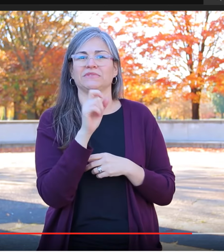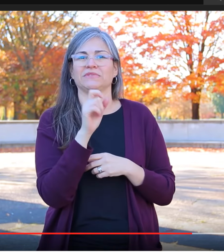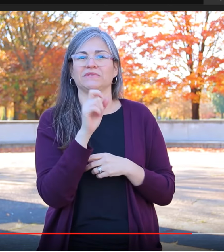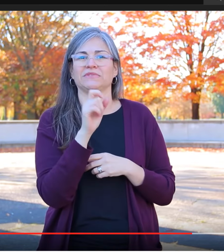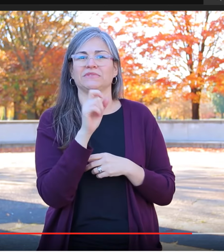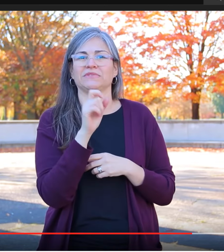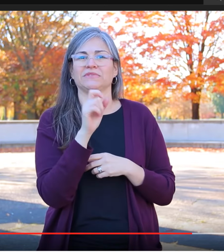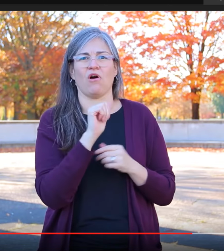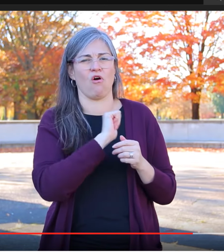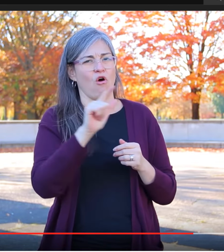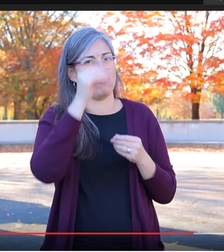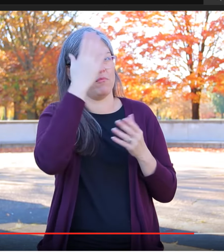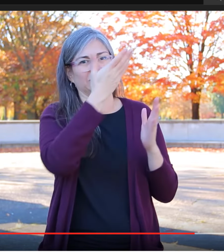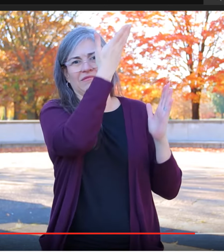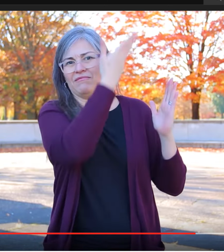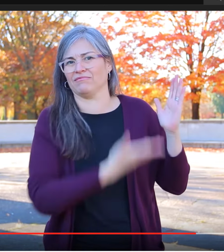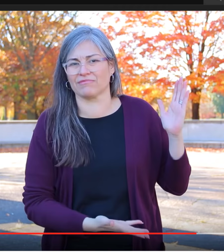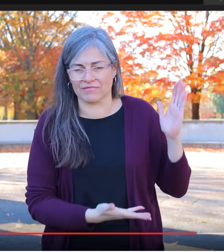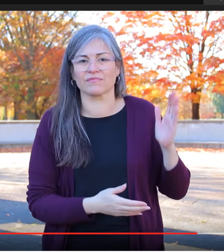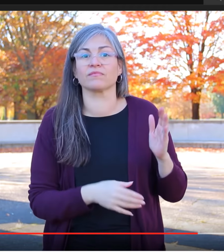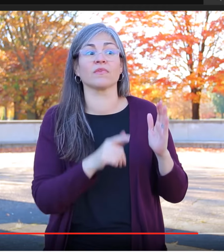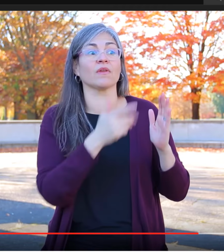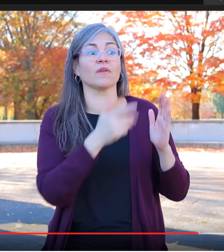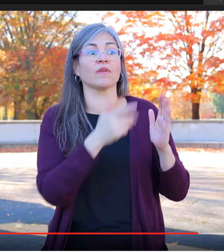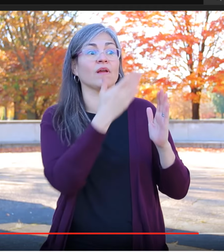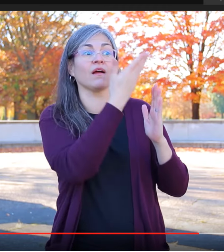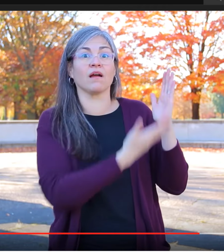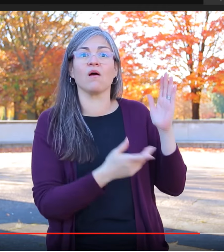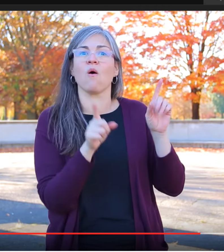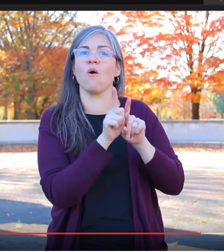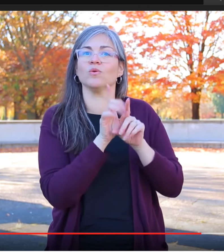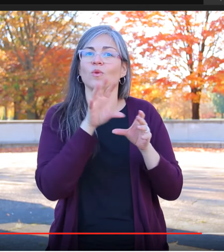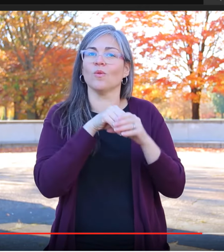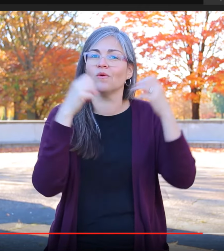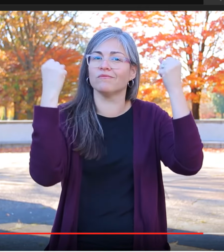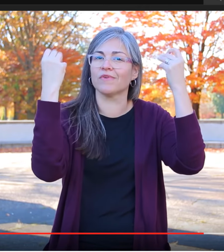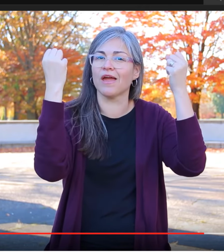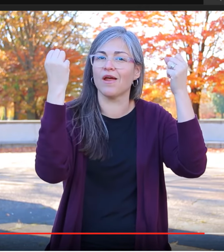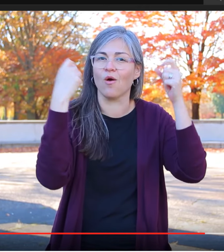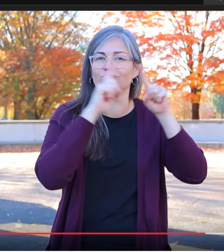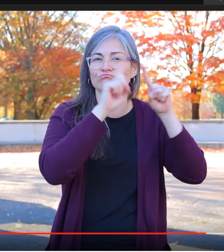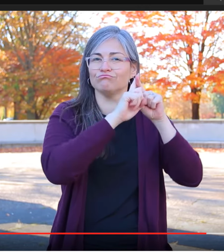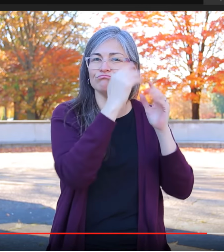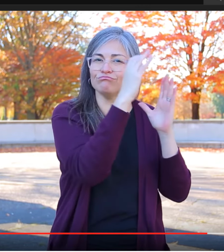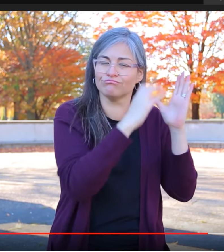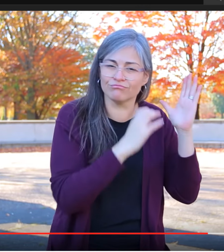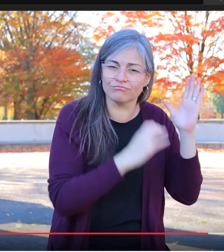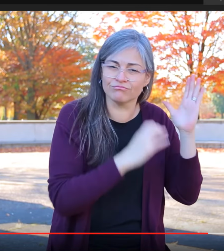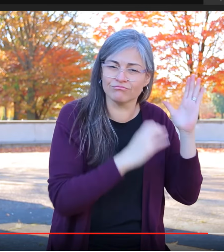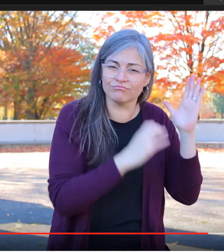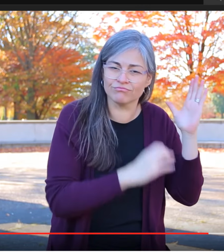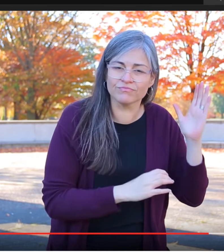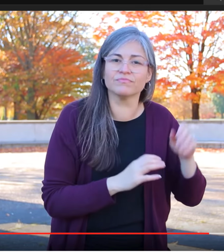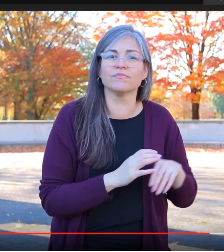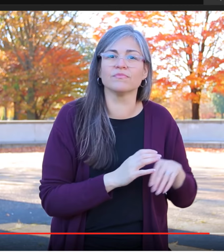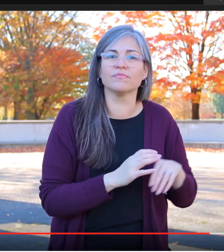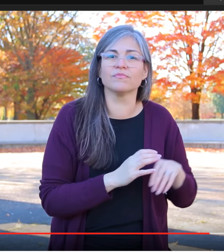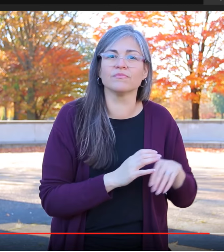it on our website. All the information is there. Also includes videos in ASL